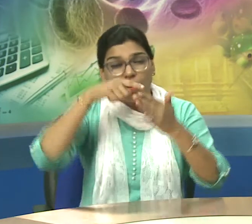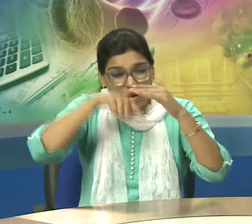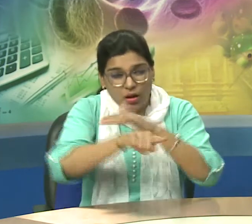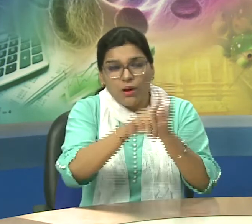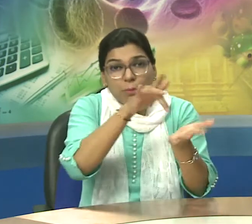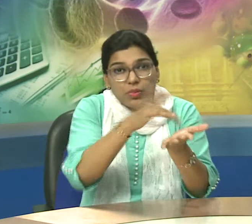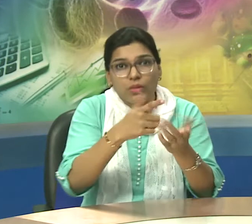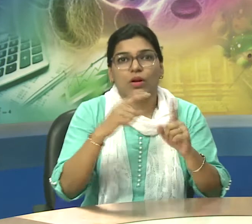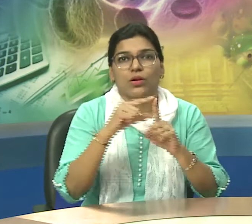Bihar.